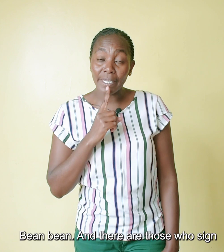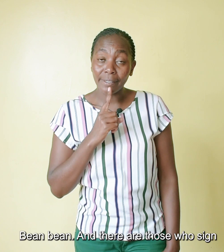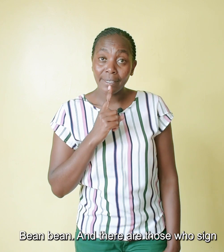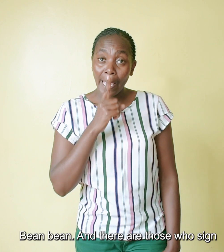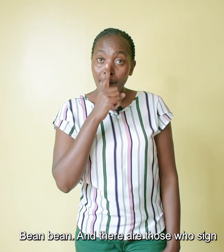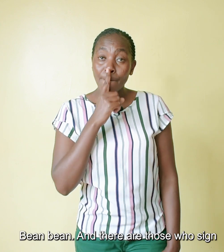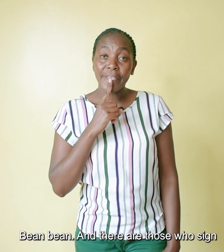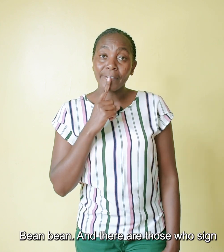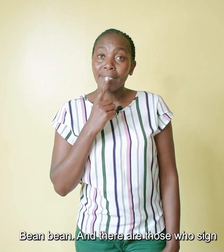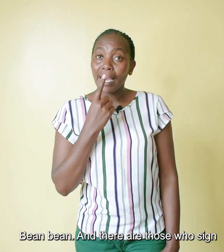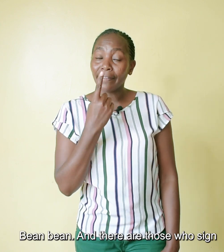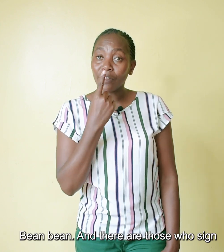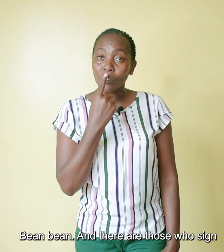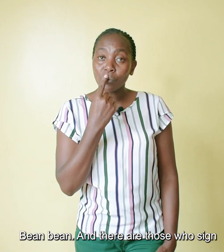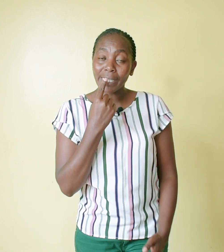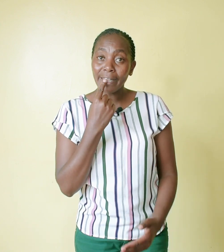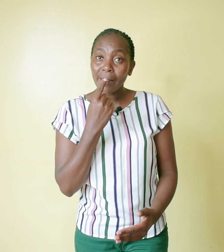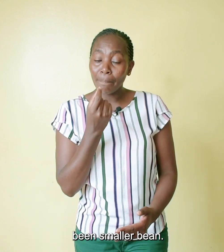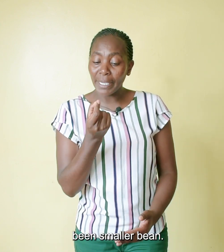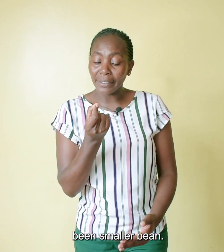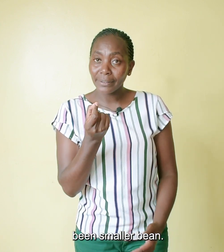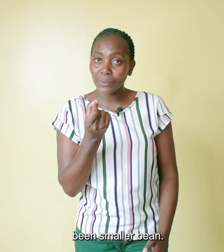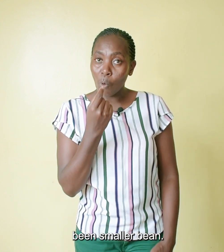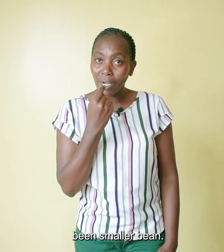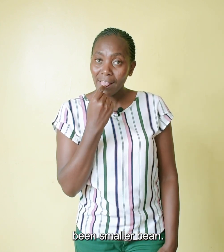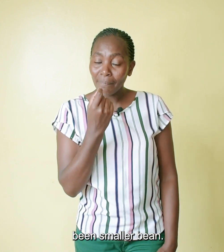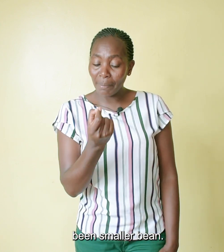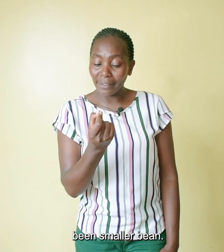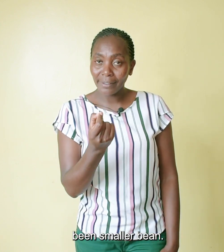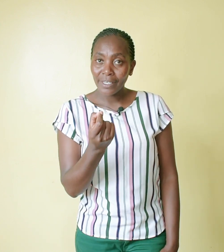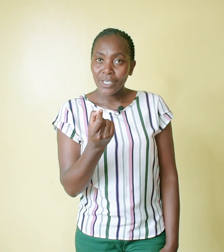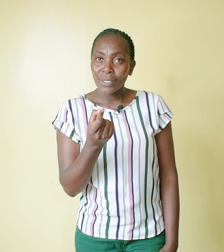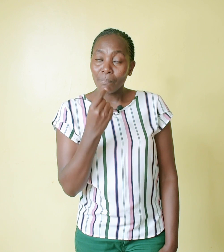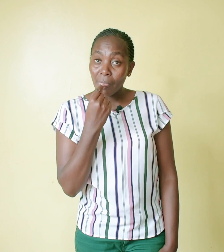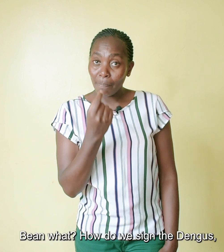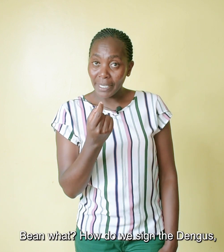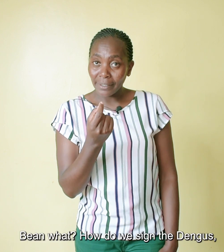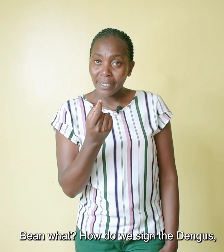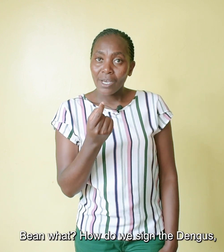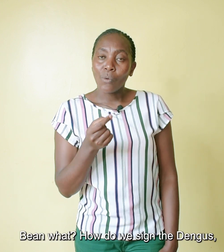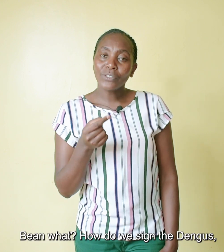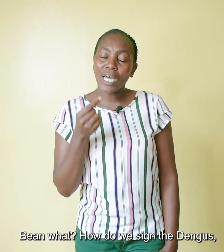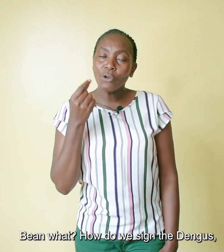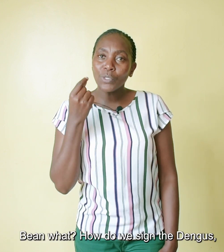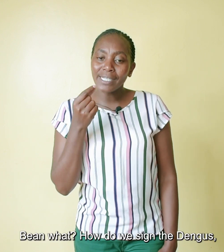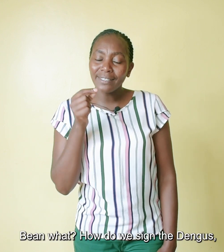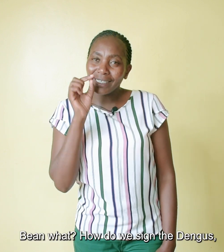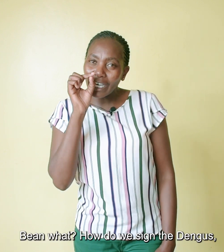bean. Bean. And there are those who sign bean. Small, bean. Bean. How do we sign the